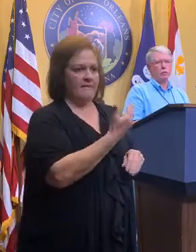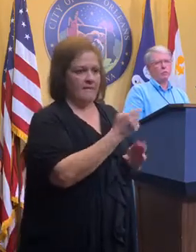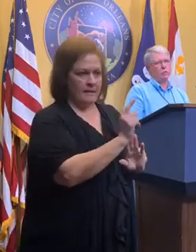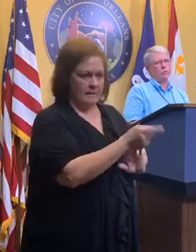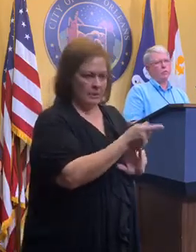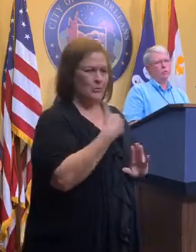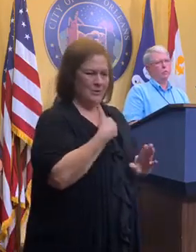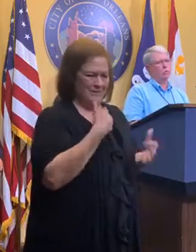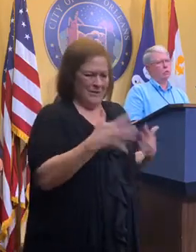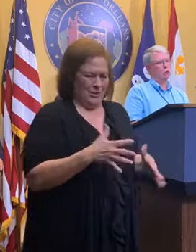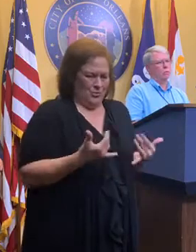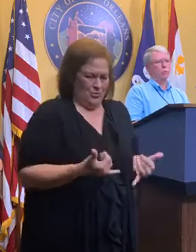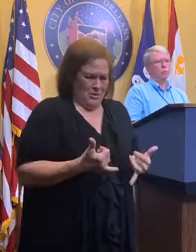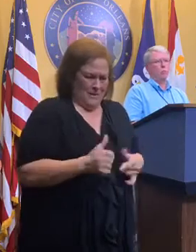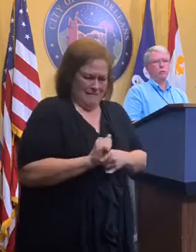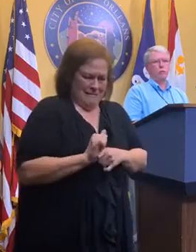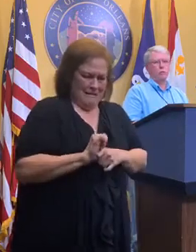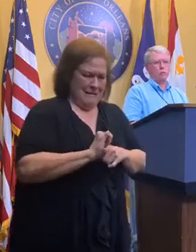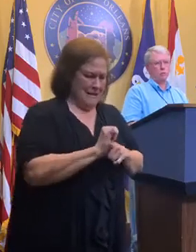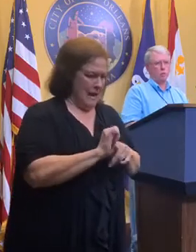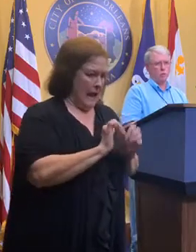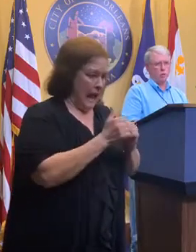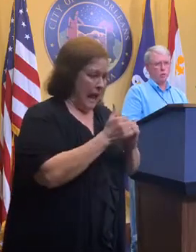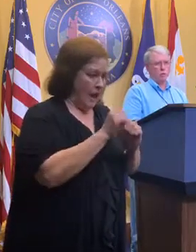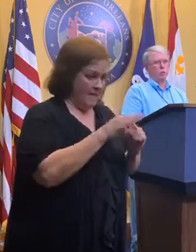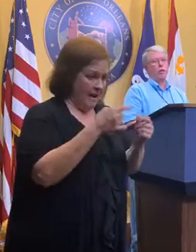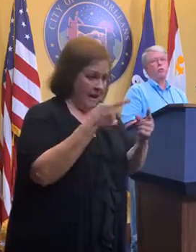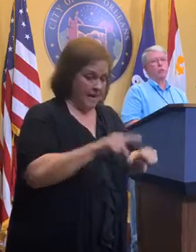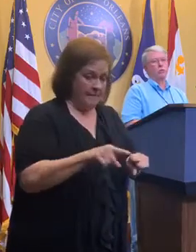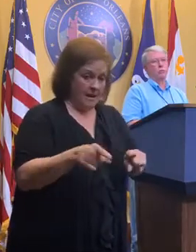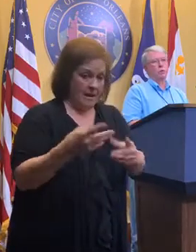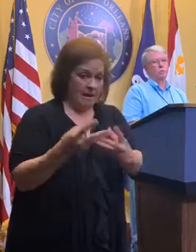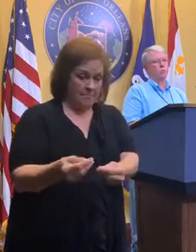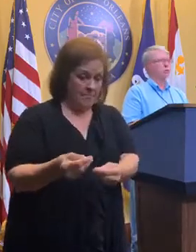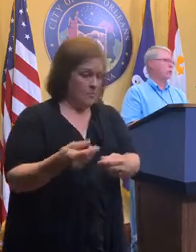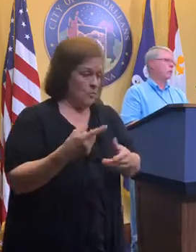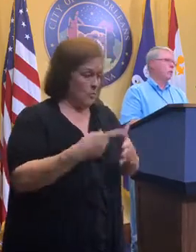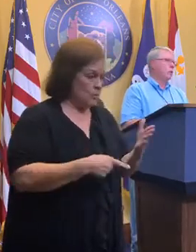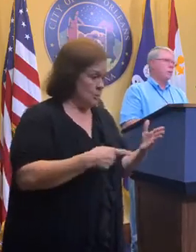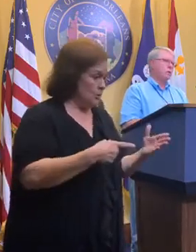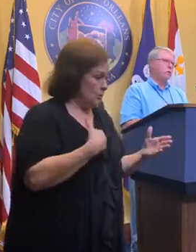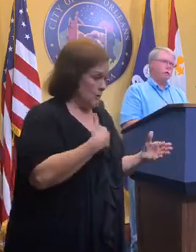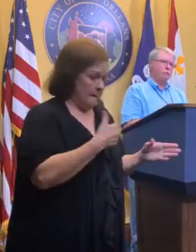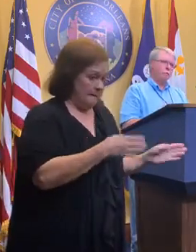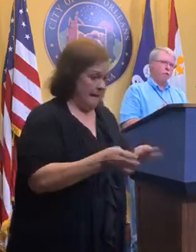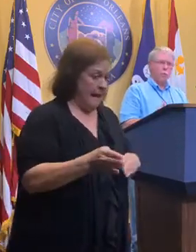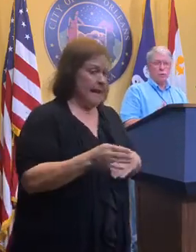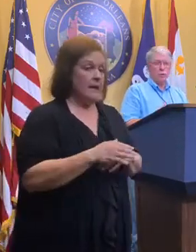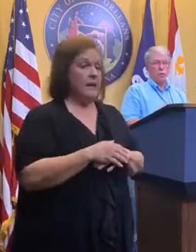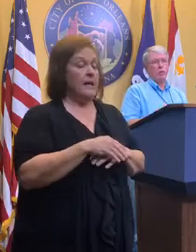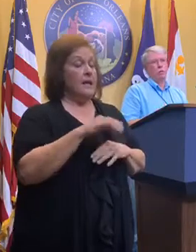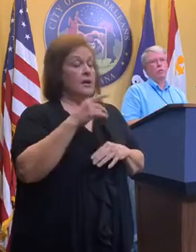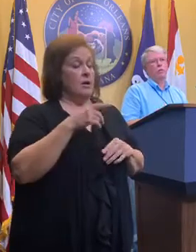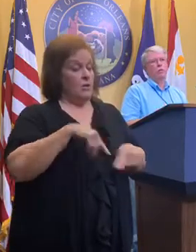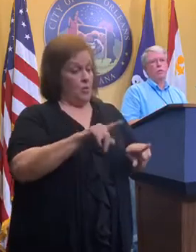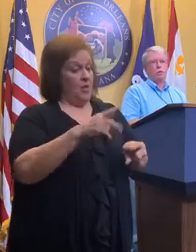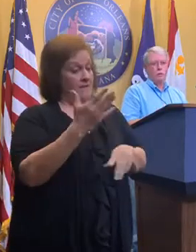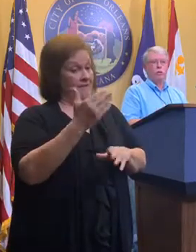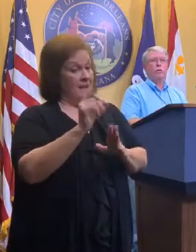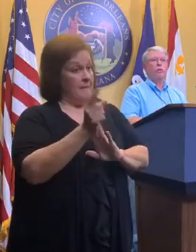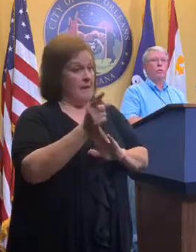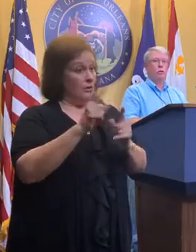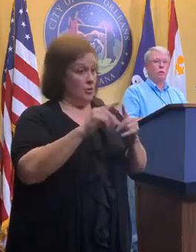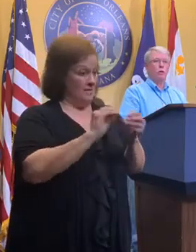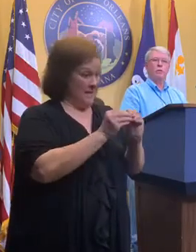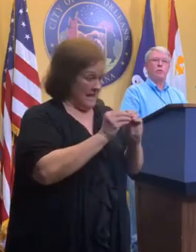today to talk about how we would reestablish power and restart pumps. And so during that 15-minute period, there's a lot